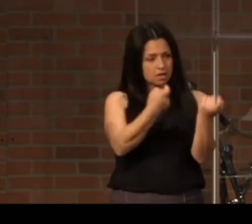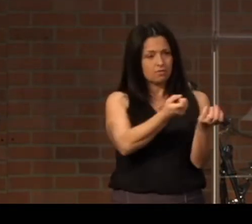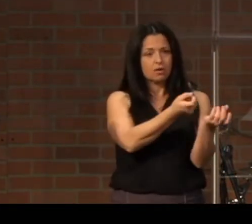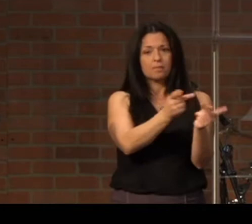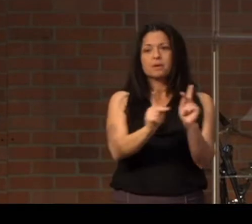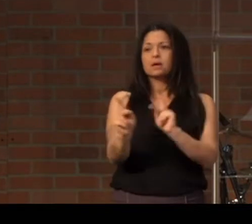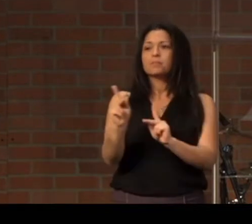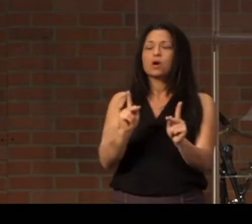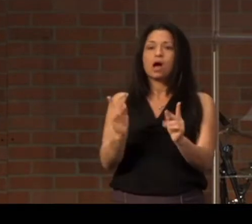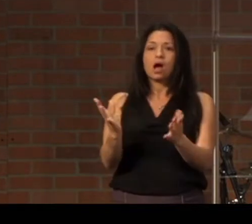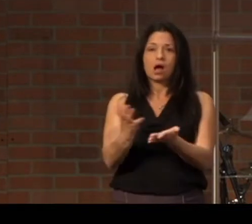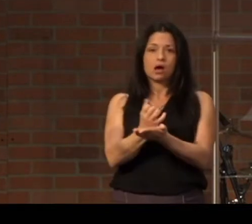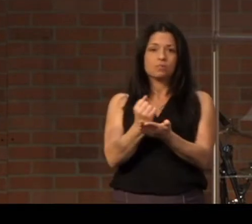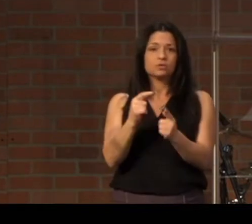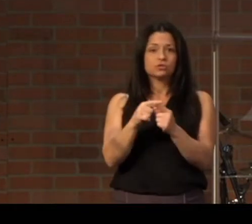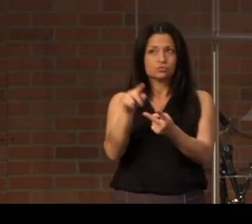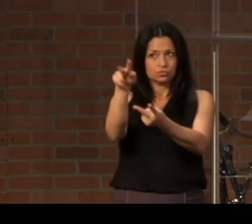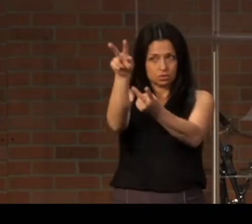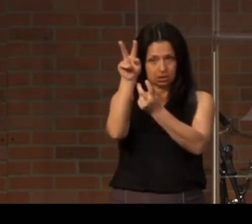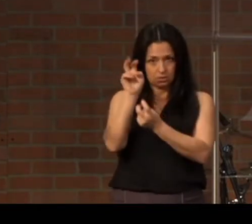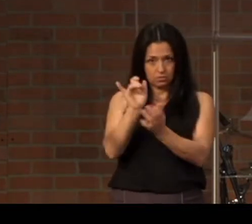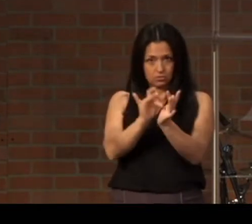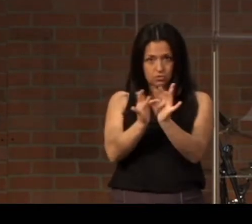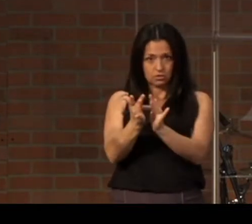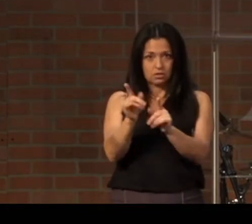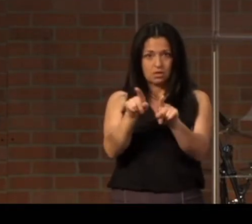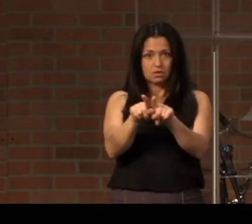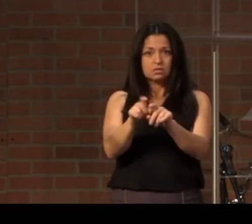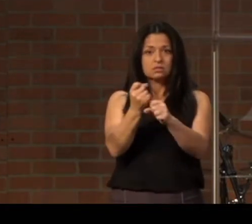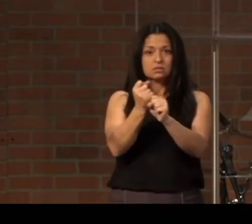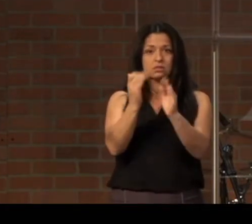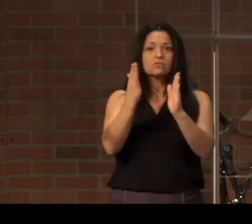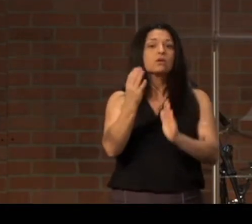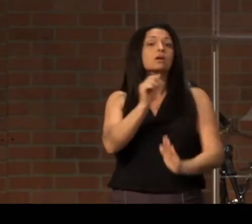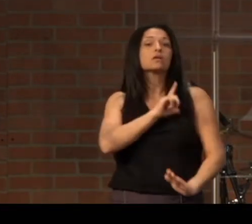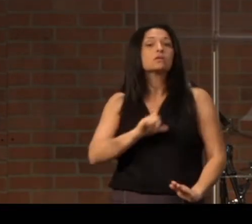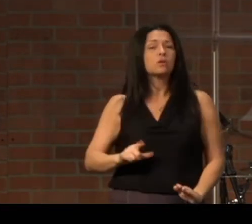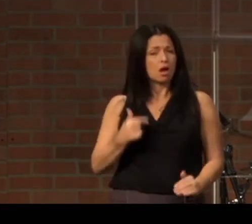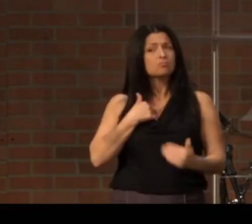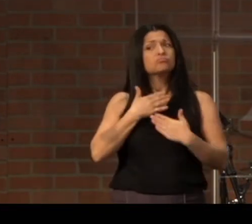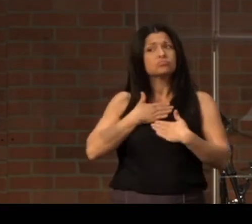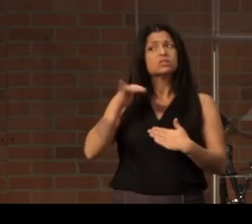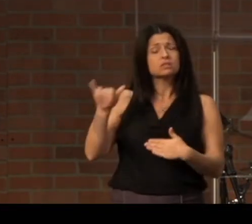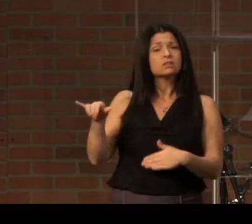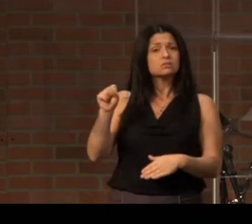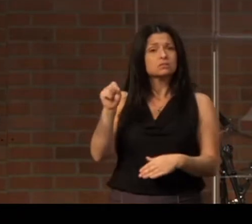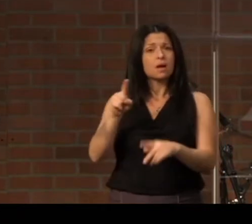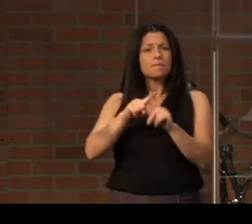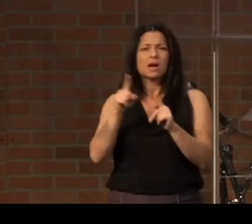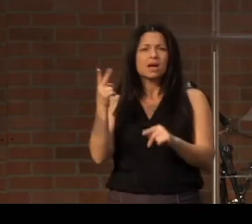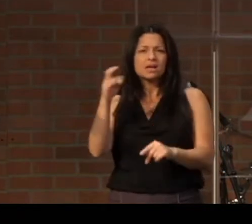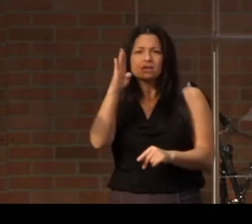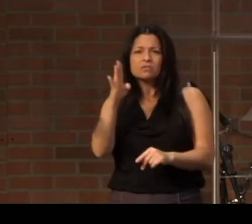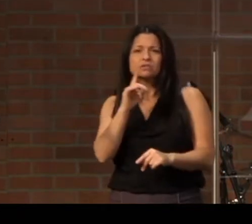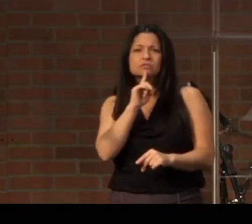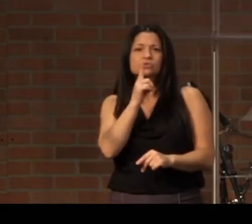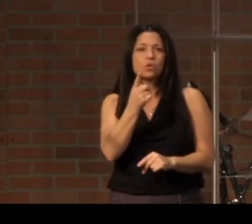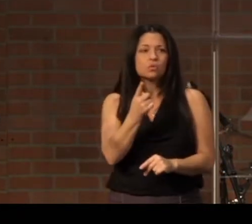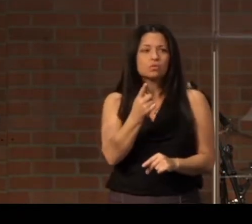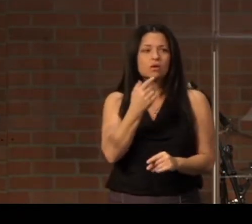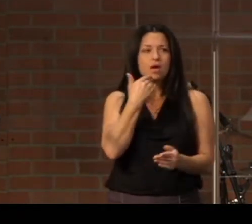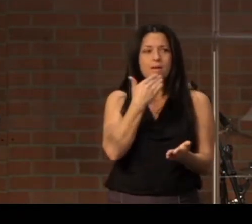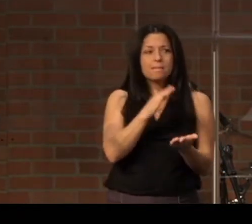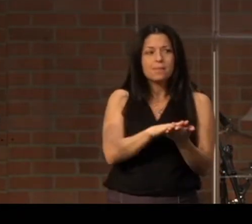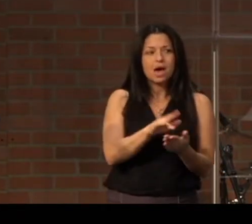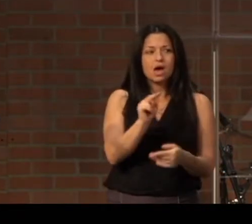to receive Jesus as Savior and Lord, and I really appreciated that, but he never shared the bad news. He never